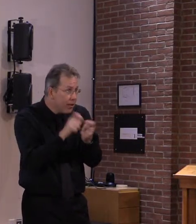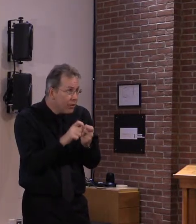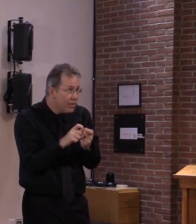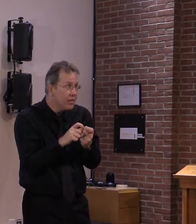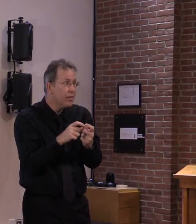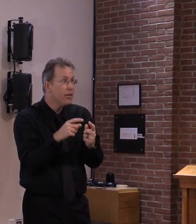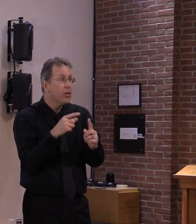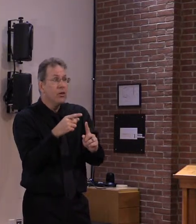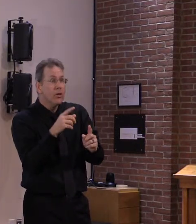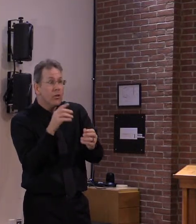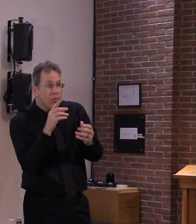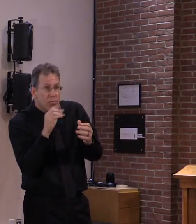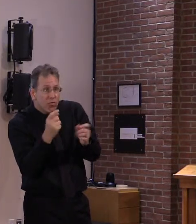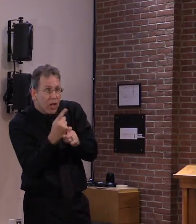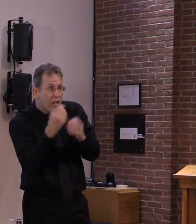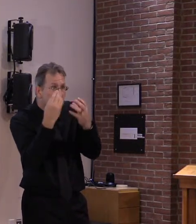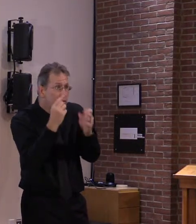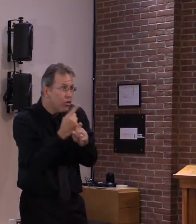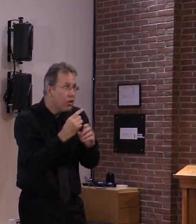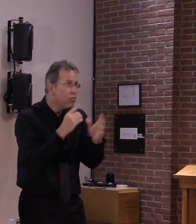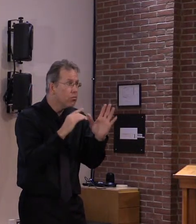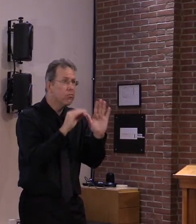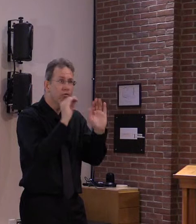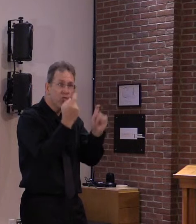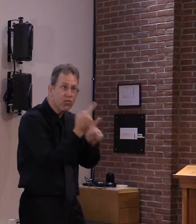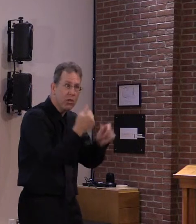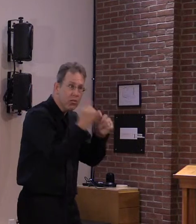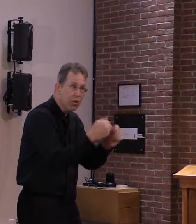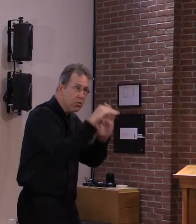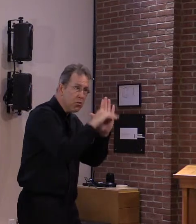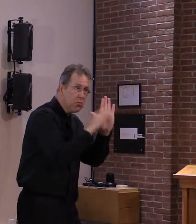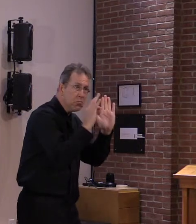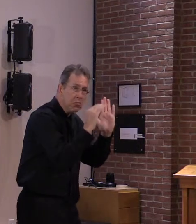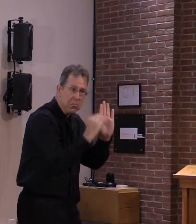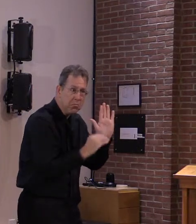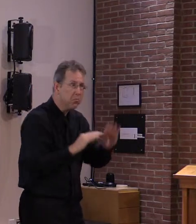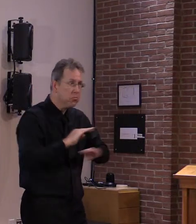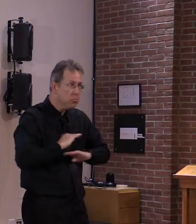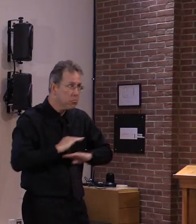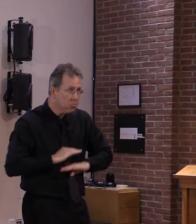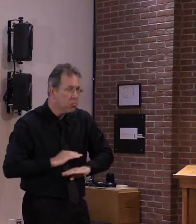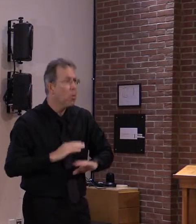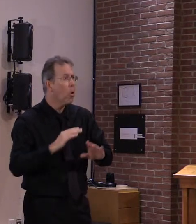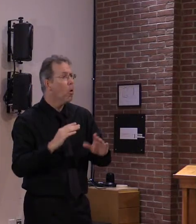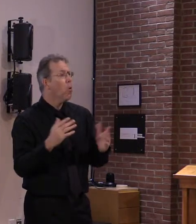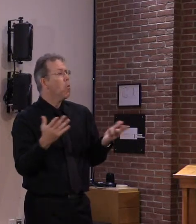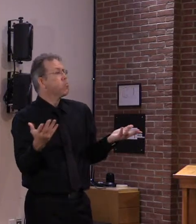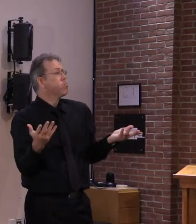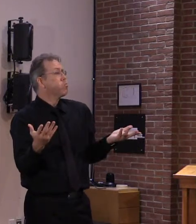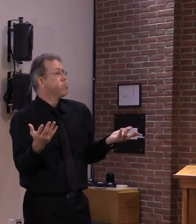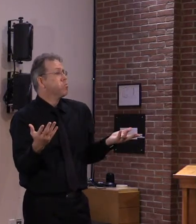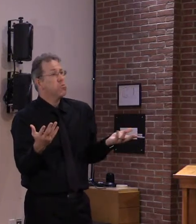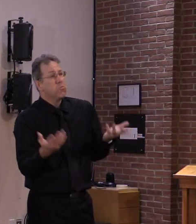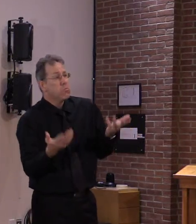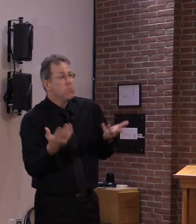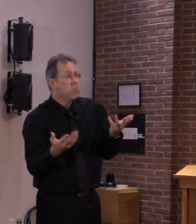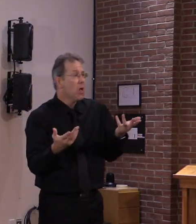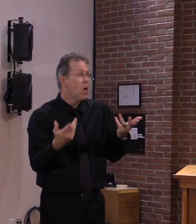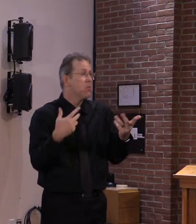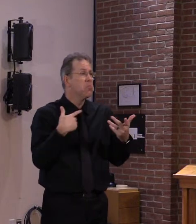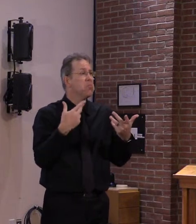state government, for instance, I think being remote, working from home is going to become more